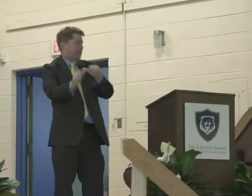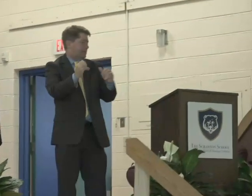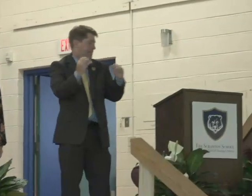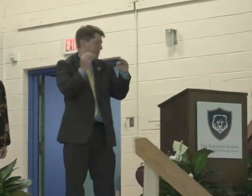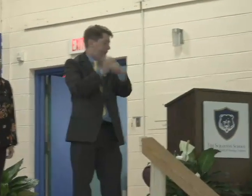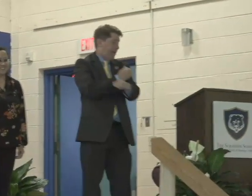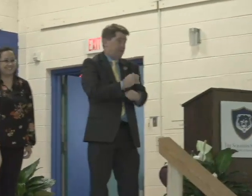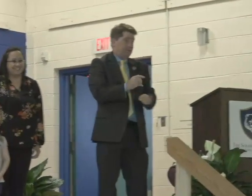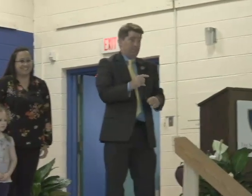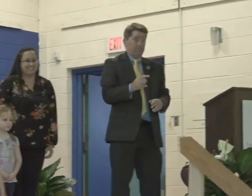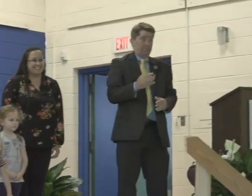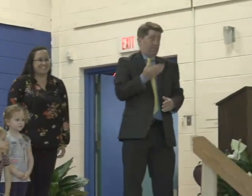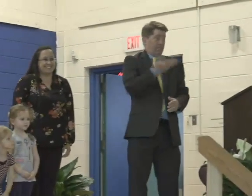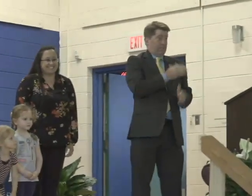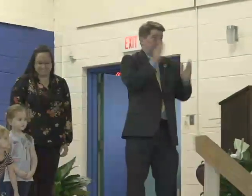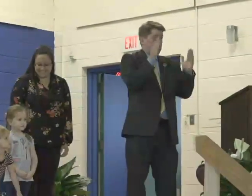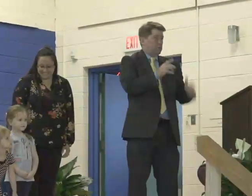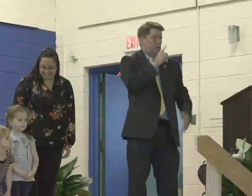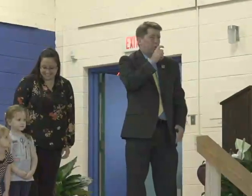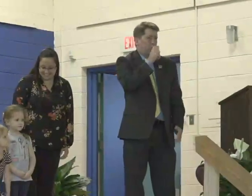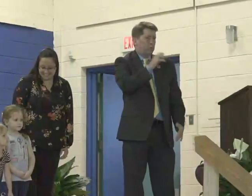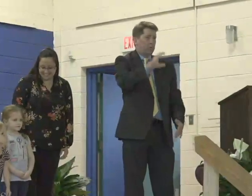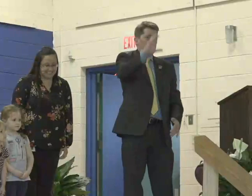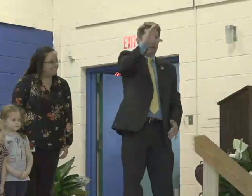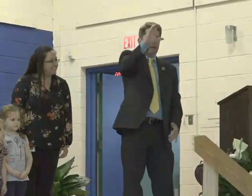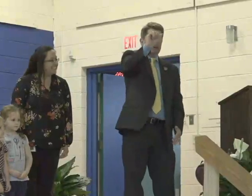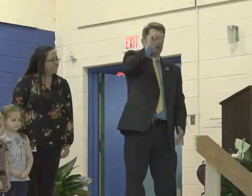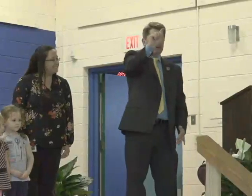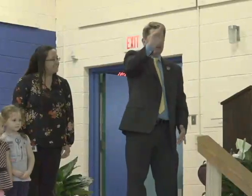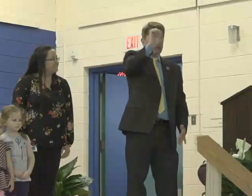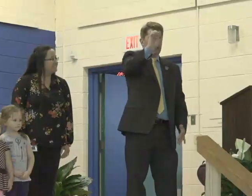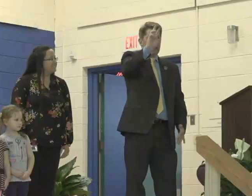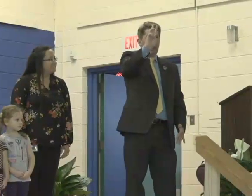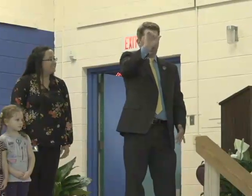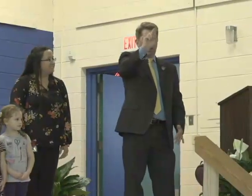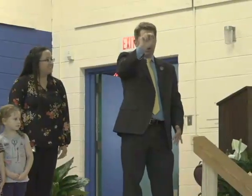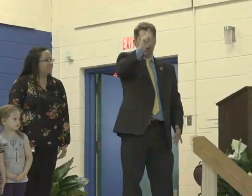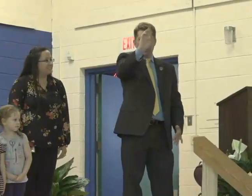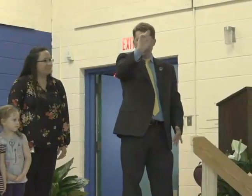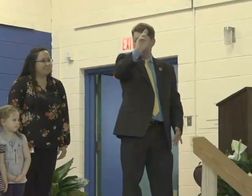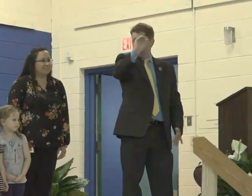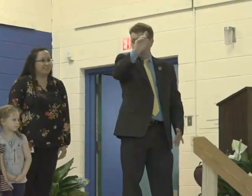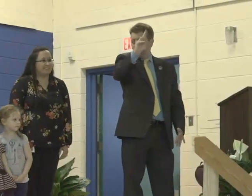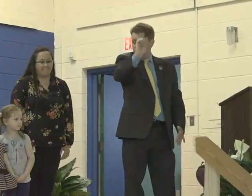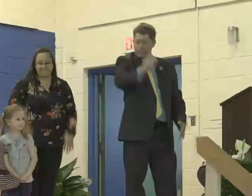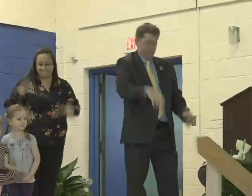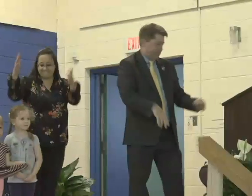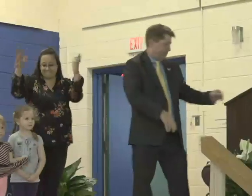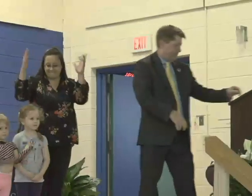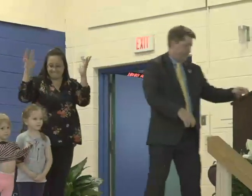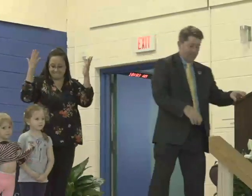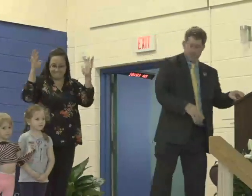because she has special interest in health and math. And this person is Catherine Wintermute.